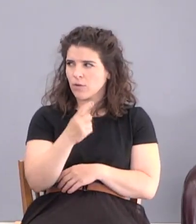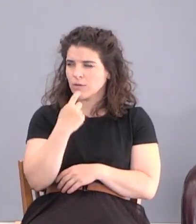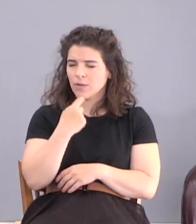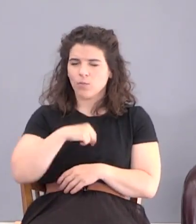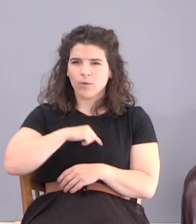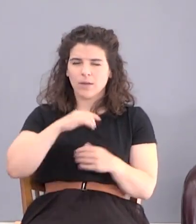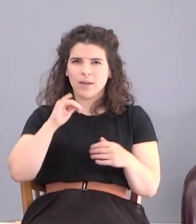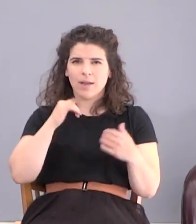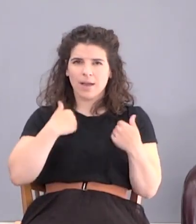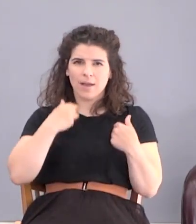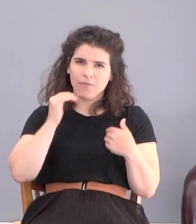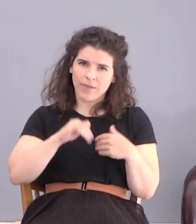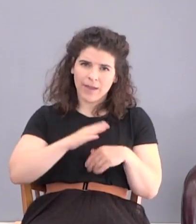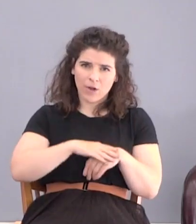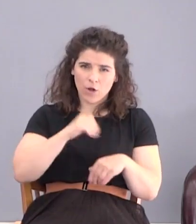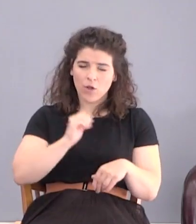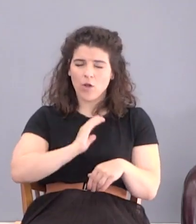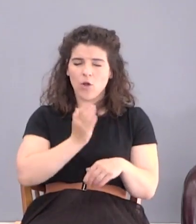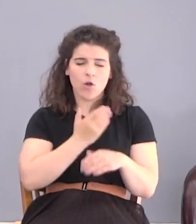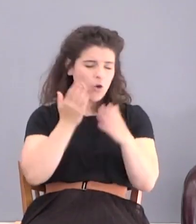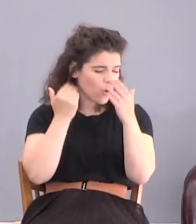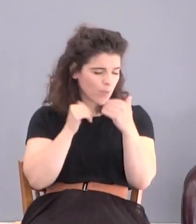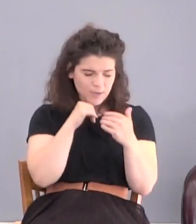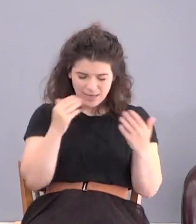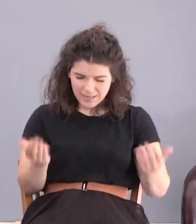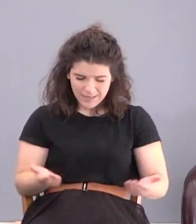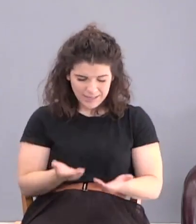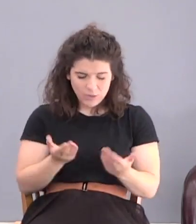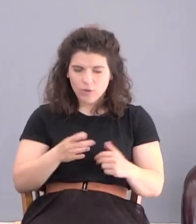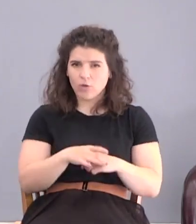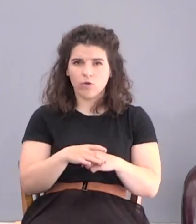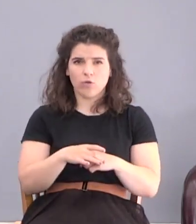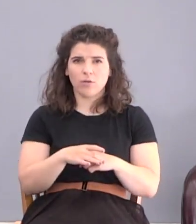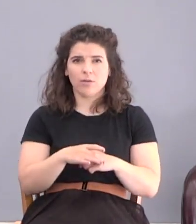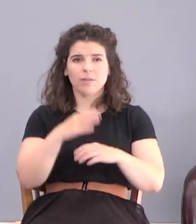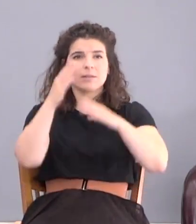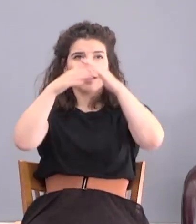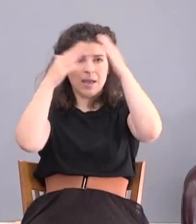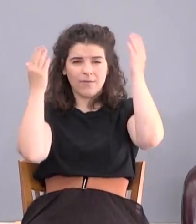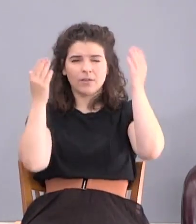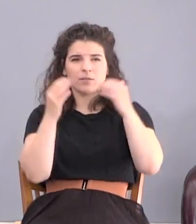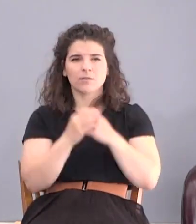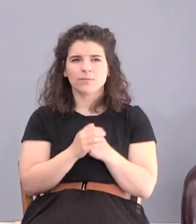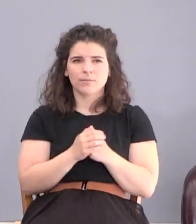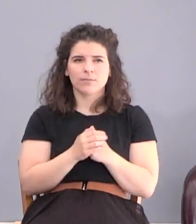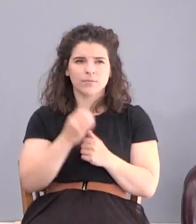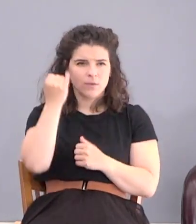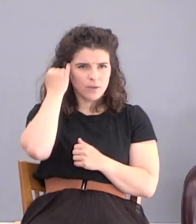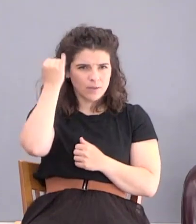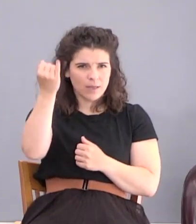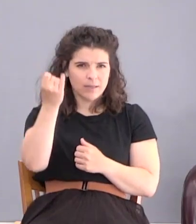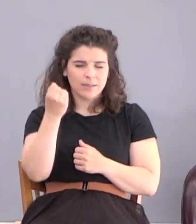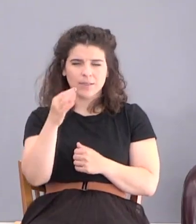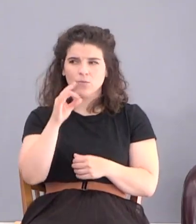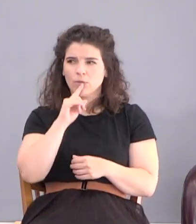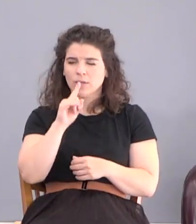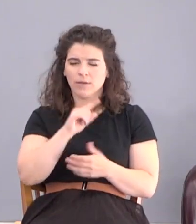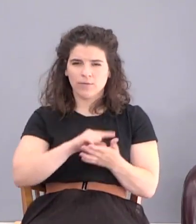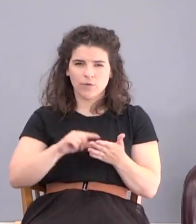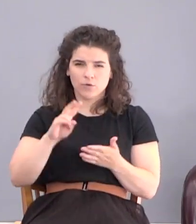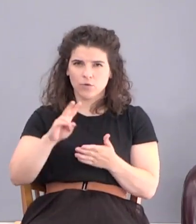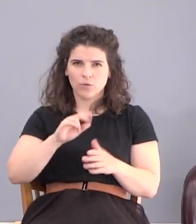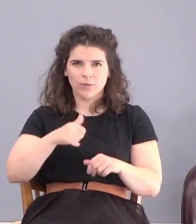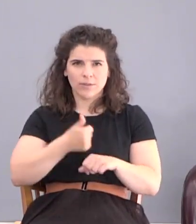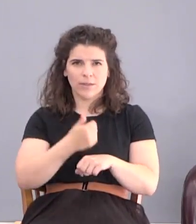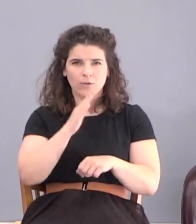have that calling. Our hope, it is not here on the earth. It is in the heavens. So the idea in verse 2 where it says, set